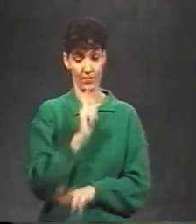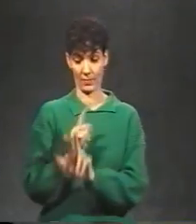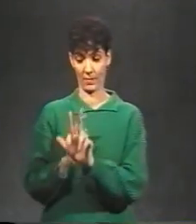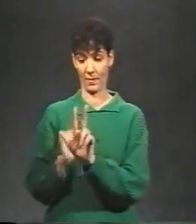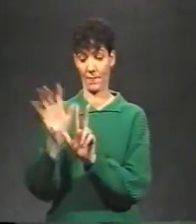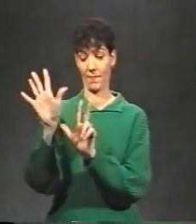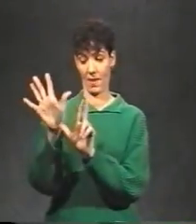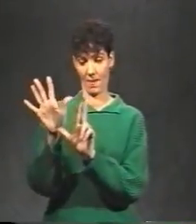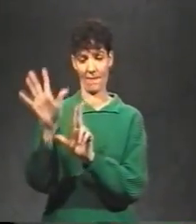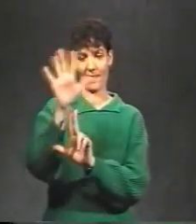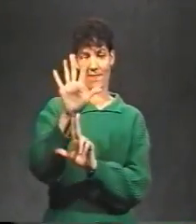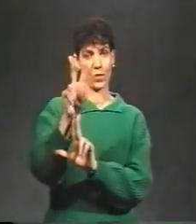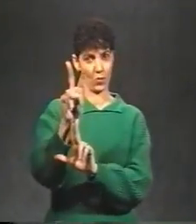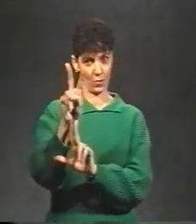552-2516 would be signed